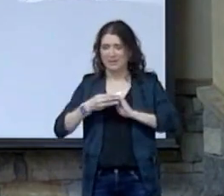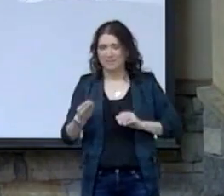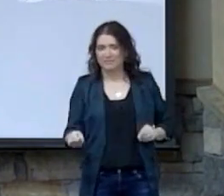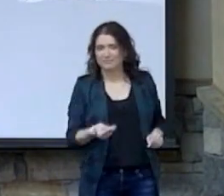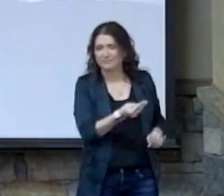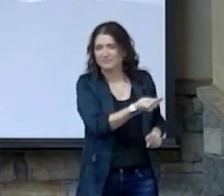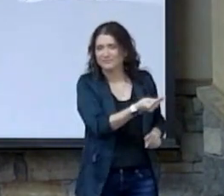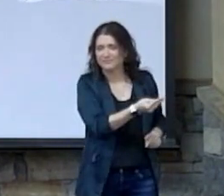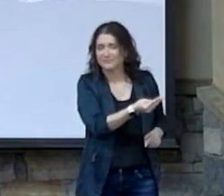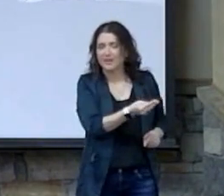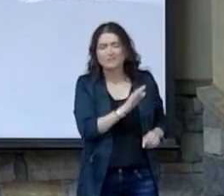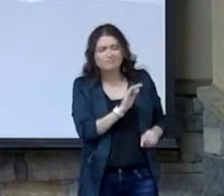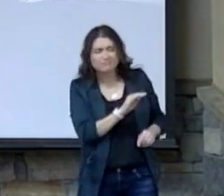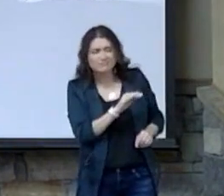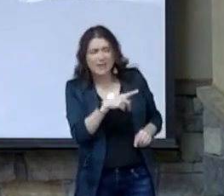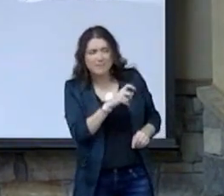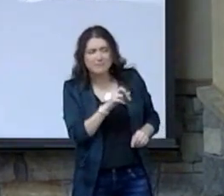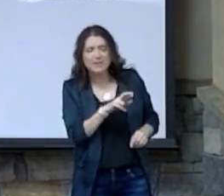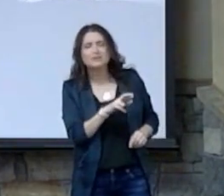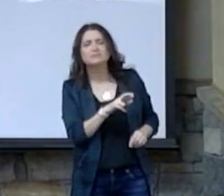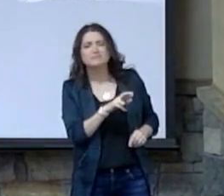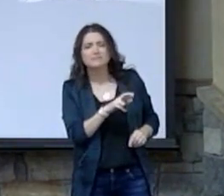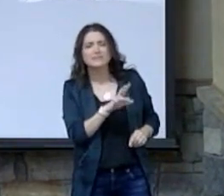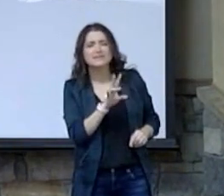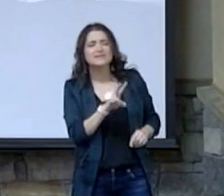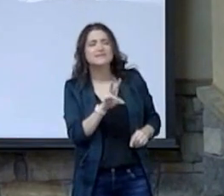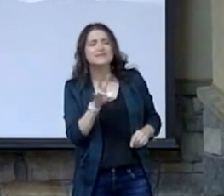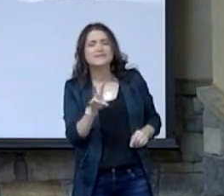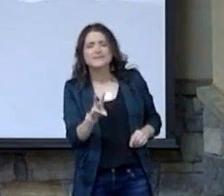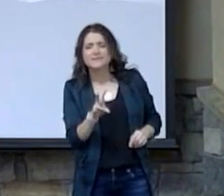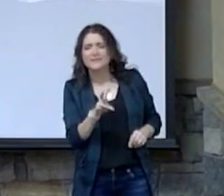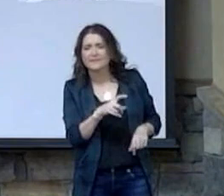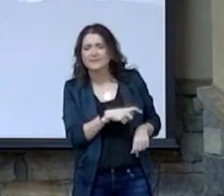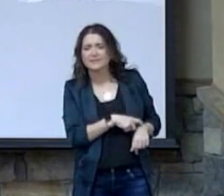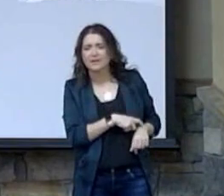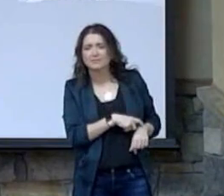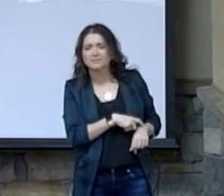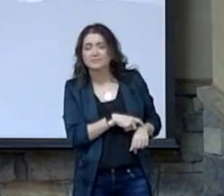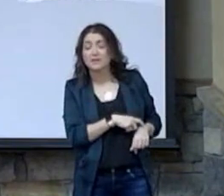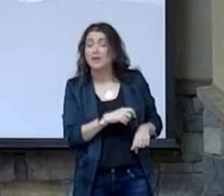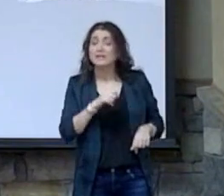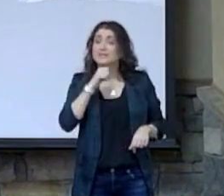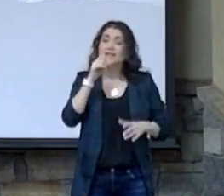Jesus says, Peter, how about 77 times? And it's not that